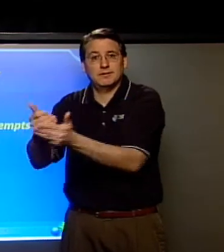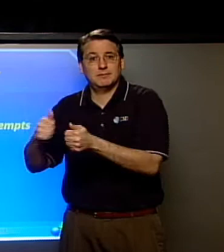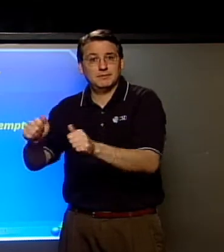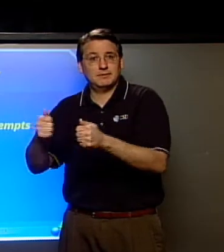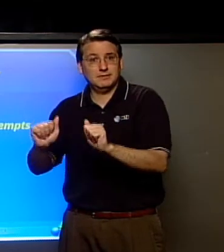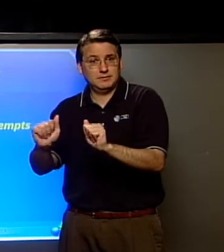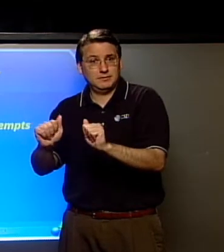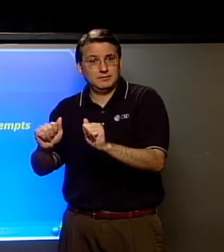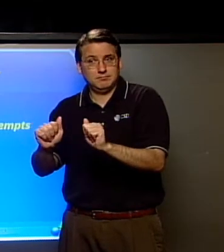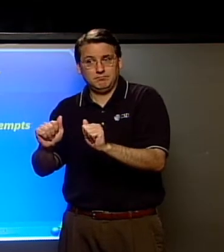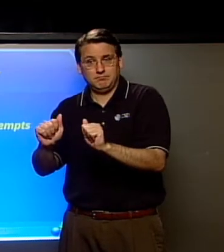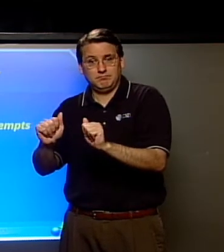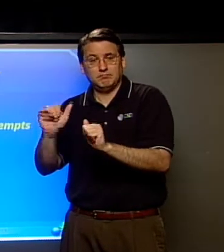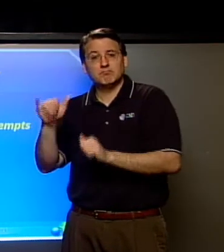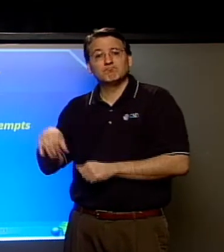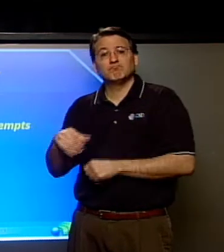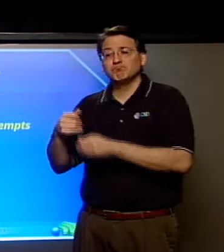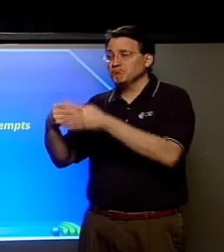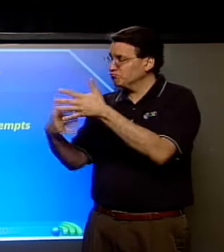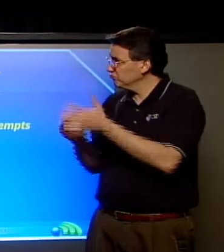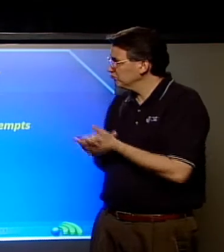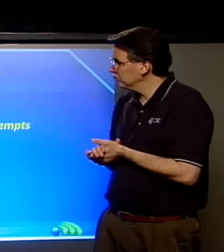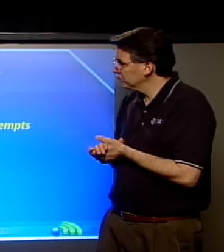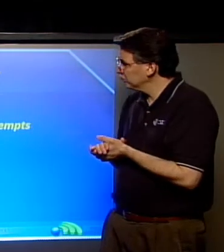The next is detect.